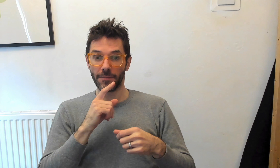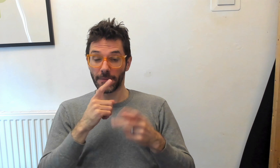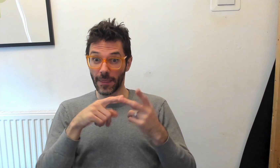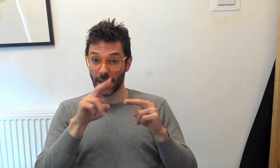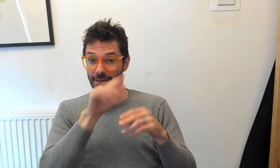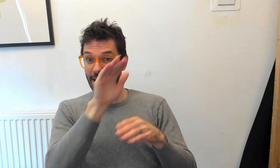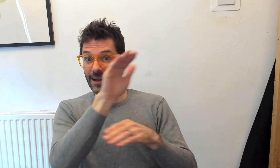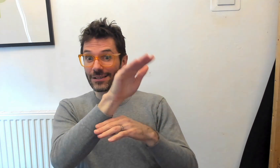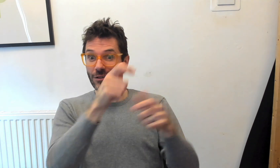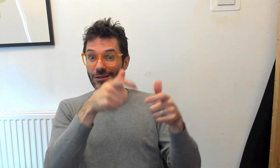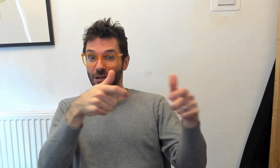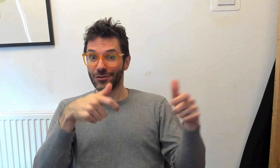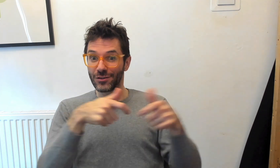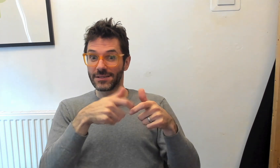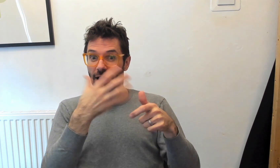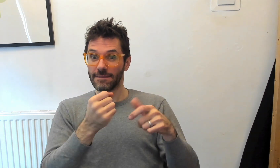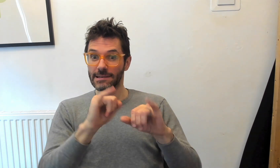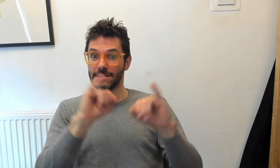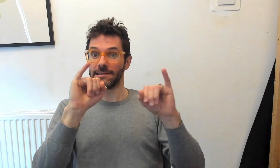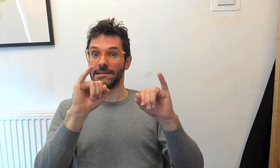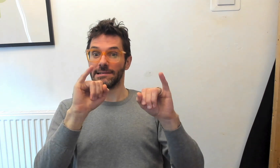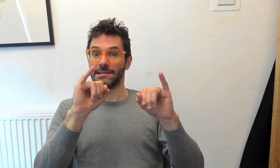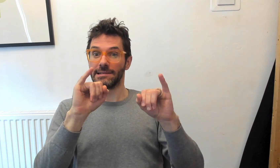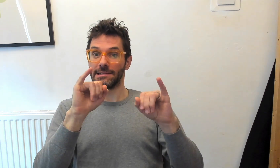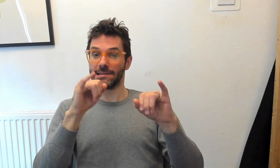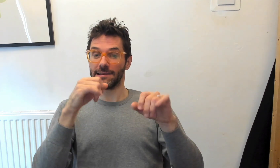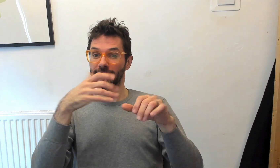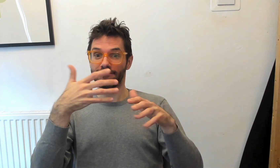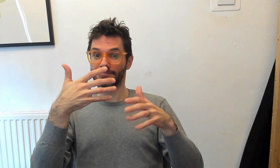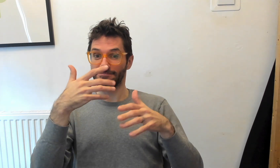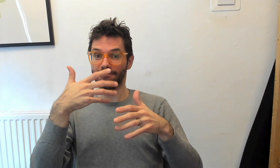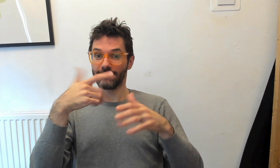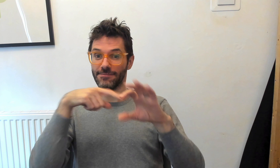because if the external package has an issue, a hole,